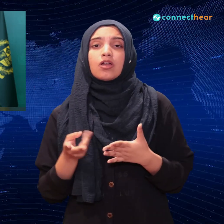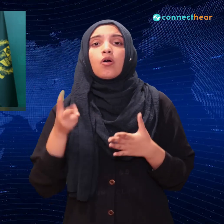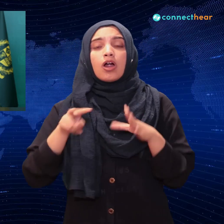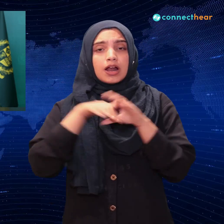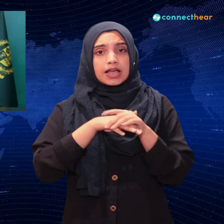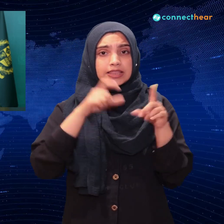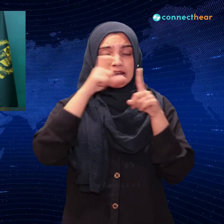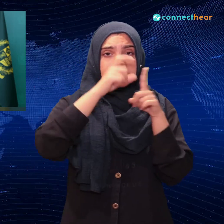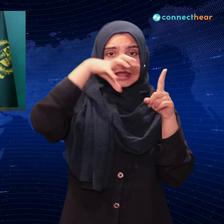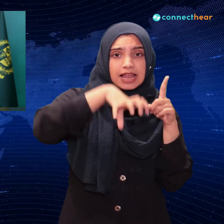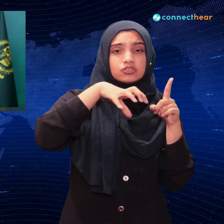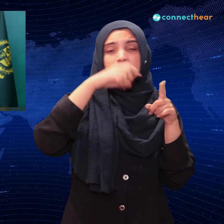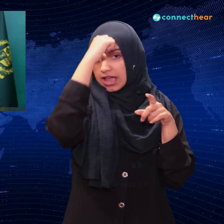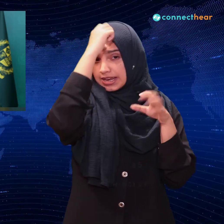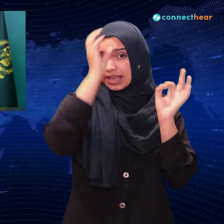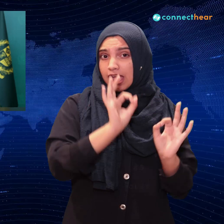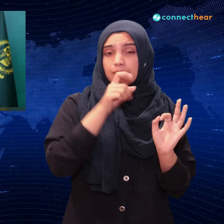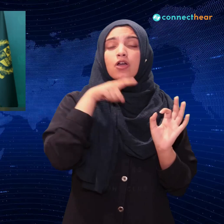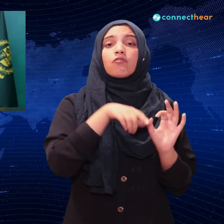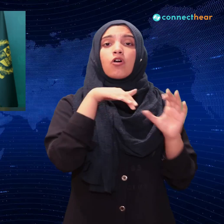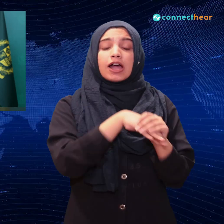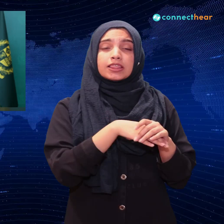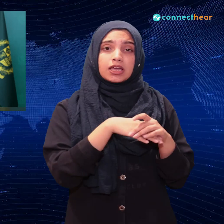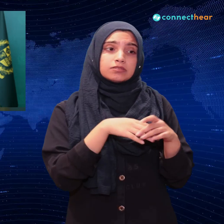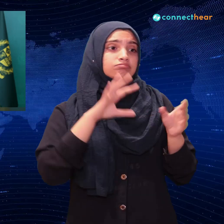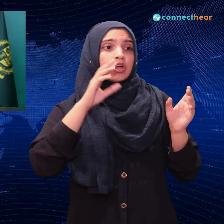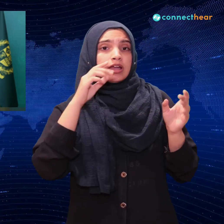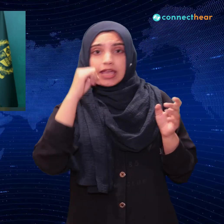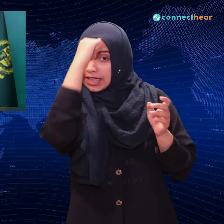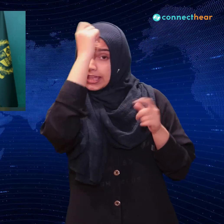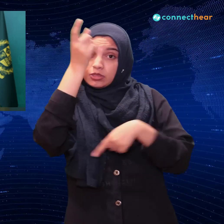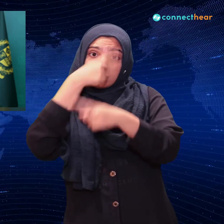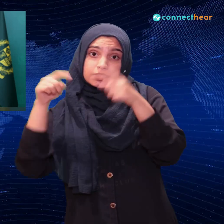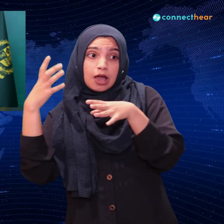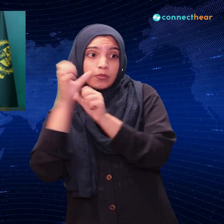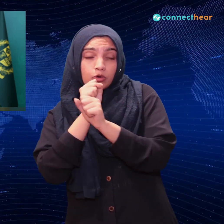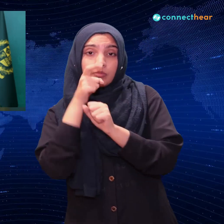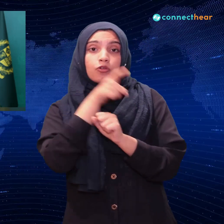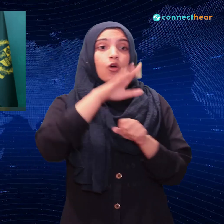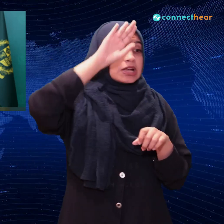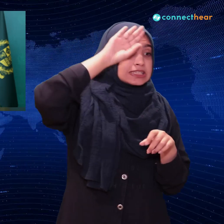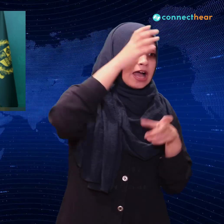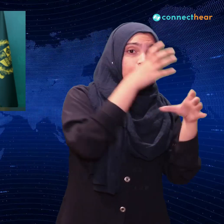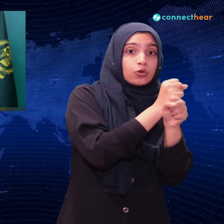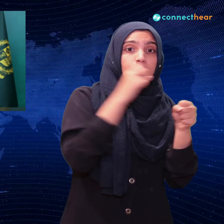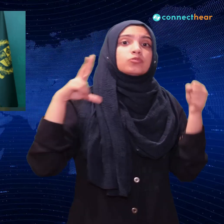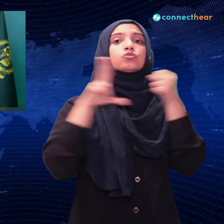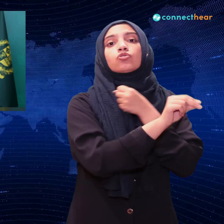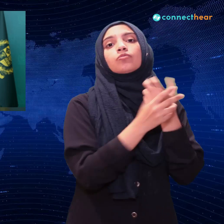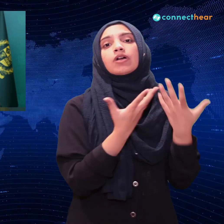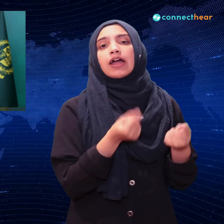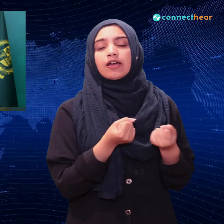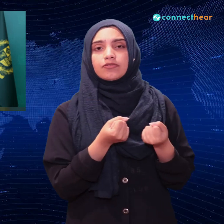Delhi last year, discriminatory citizenship laws to purge India of Muslims, and a campaign